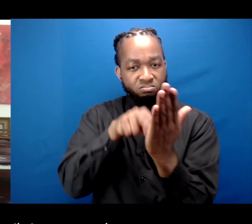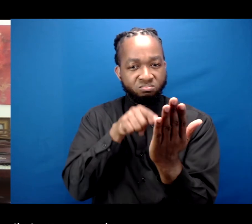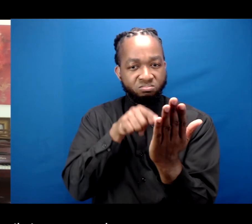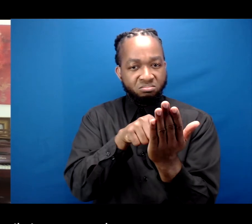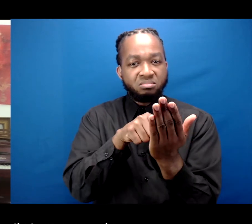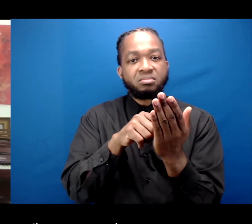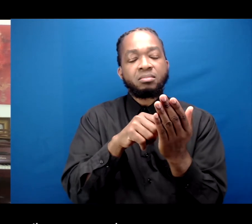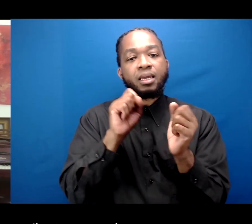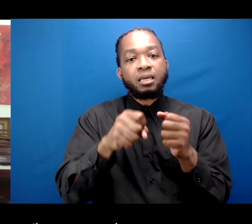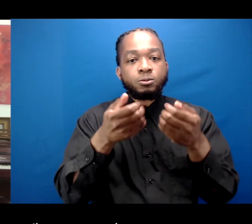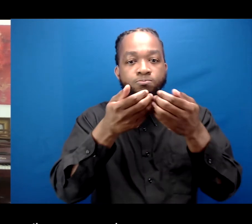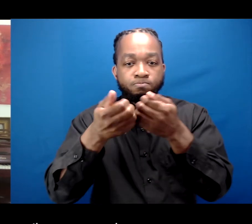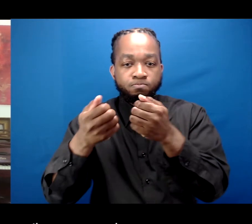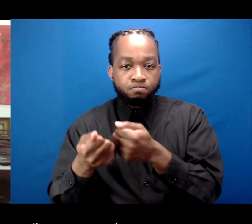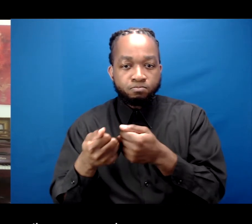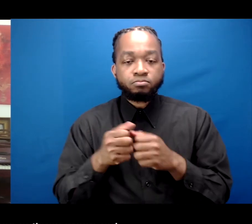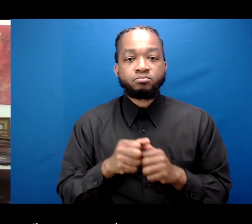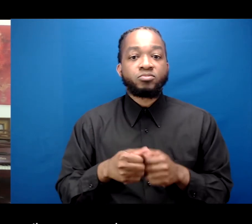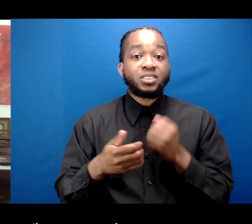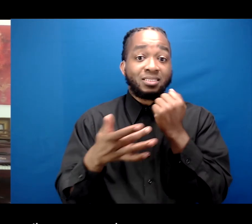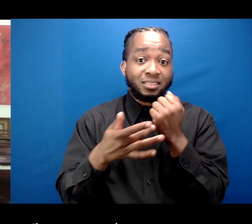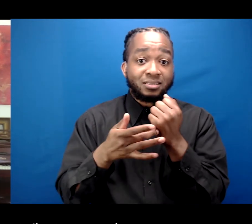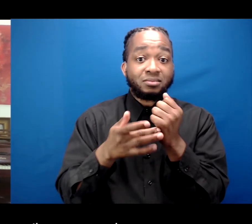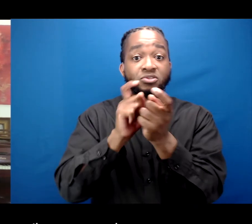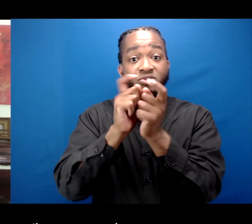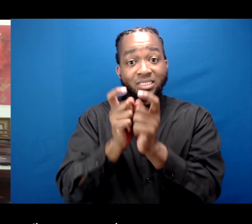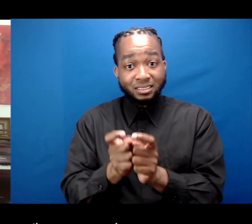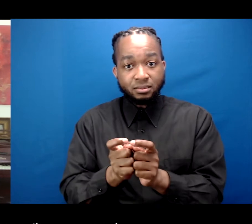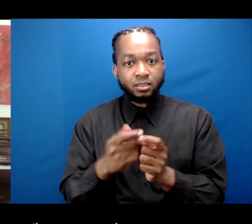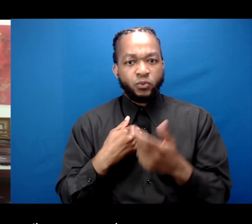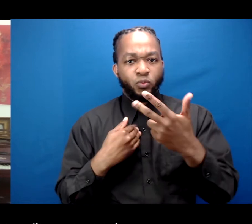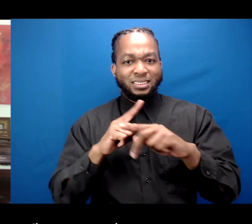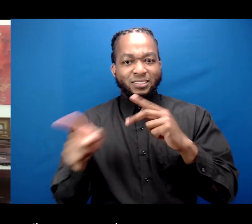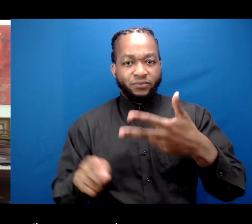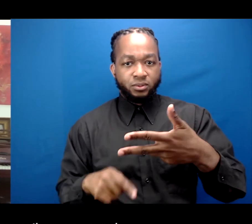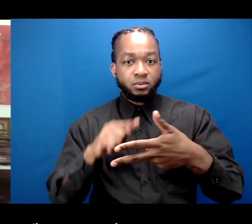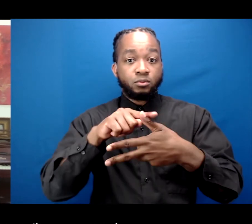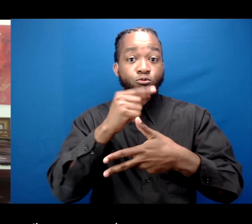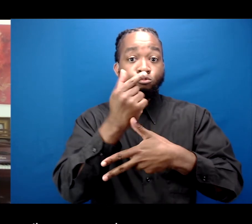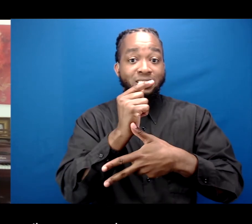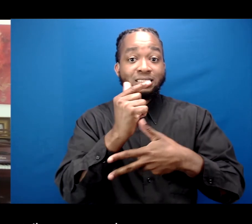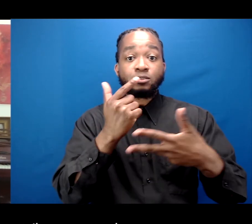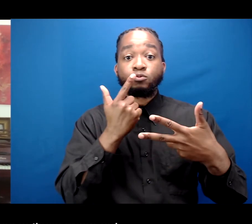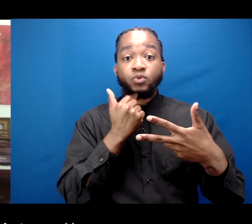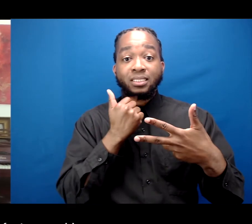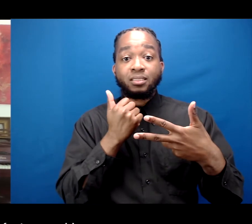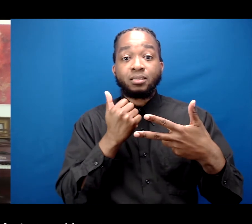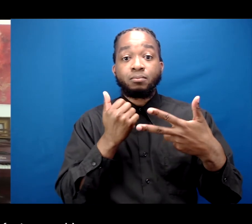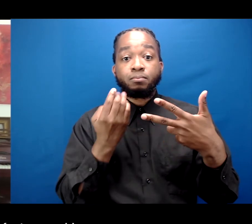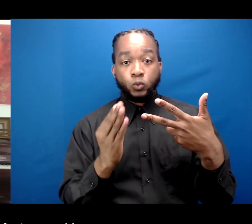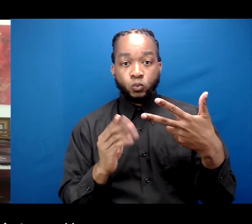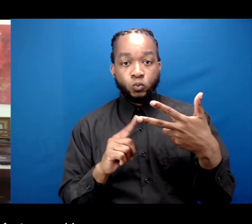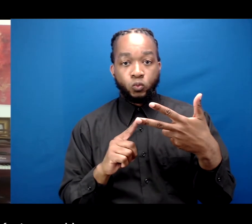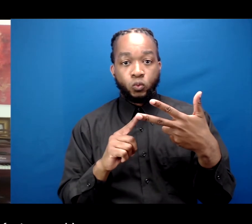With this technology, you can switch between 3 options: green-red, red-green, and blue-yellow. Another